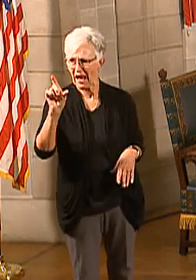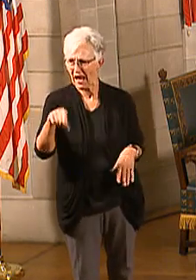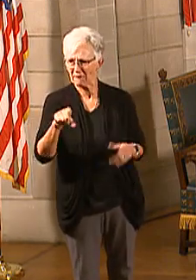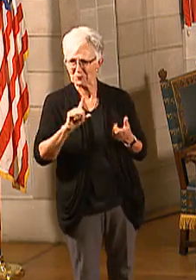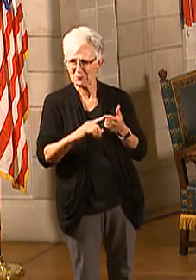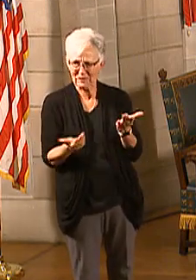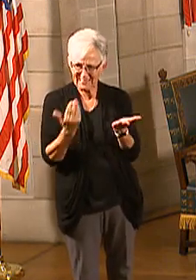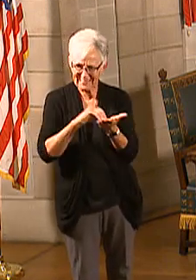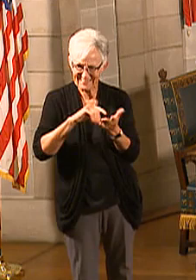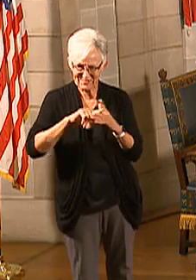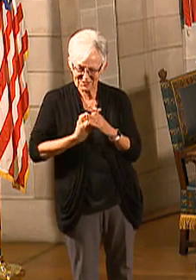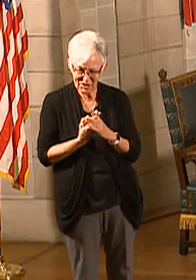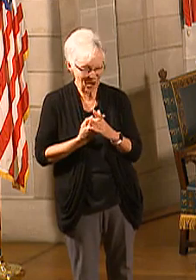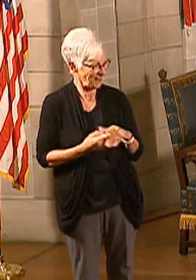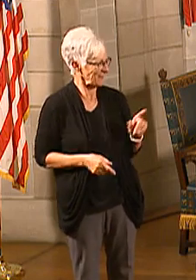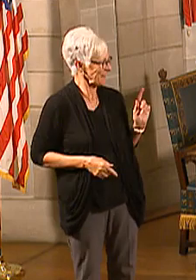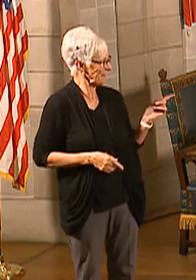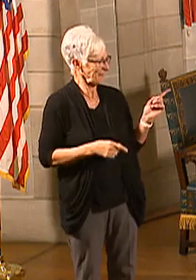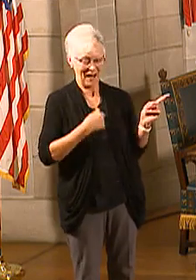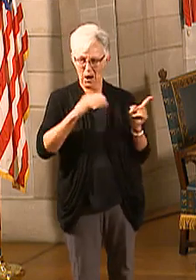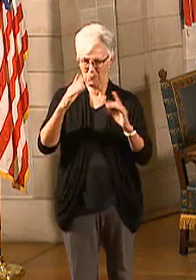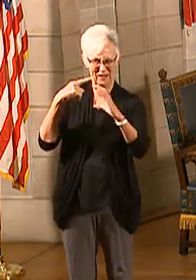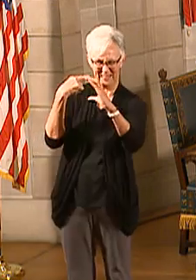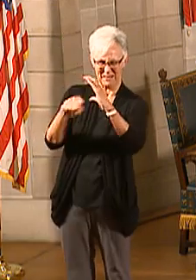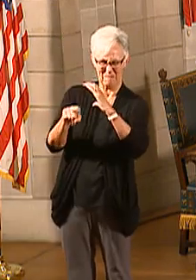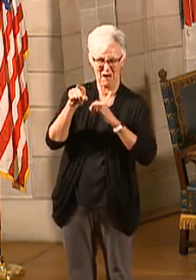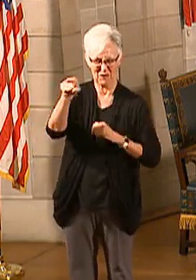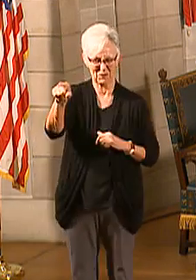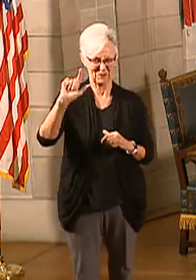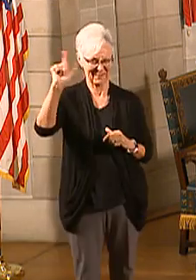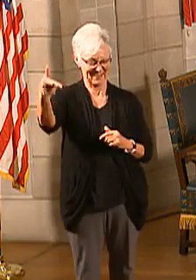with that. Is that okay? Yeah.